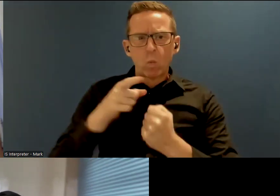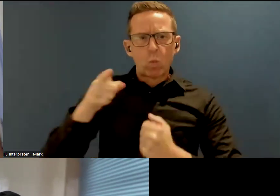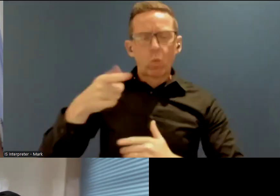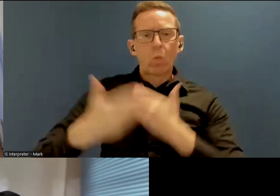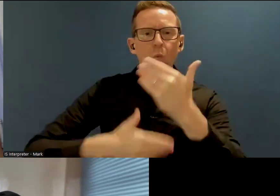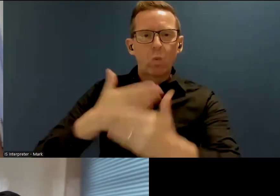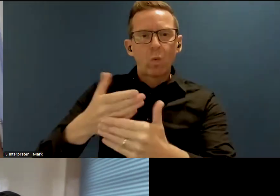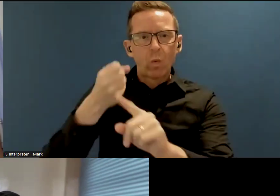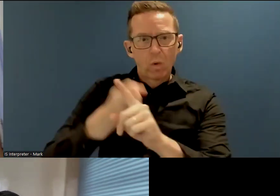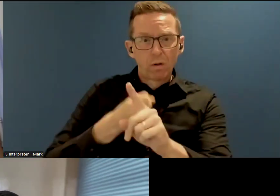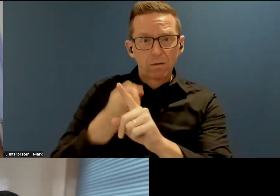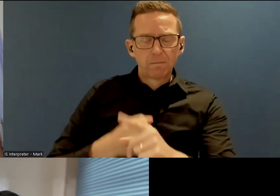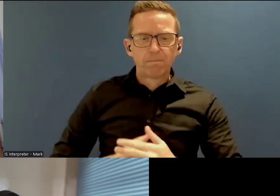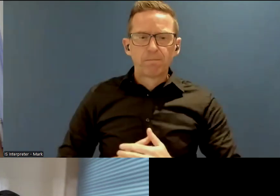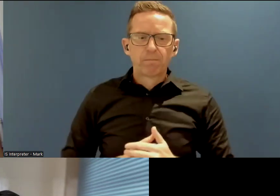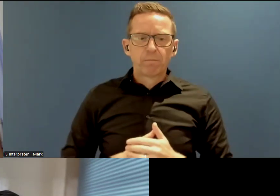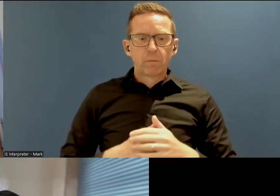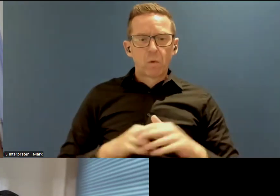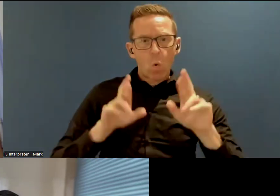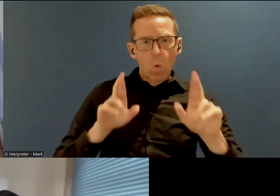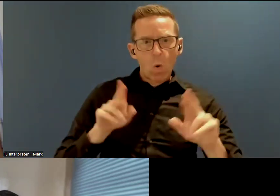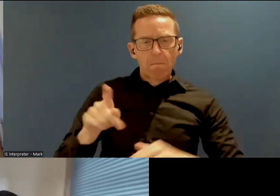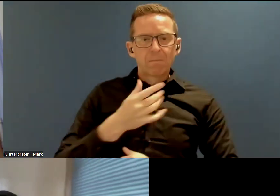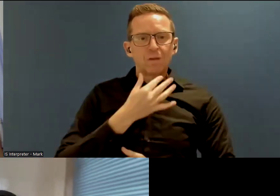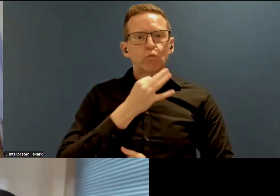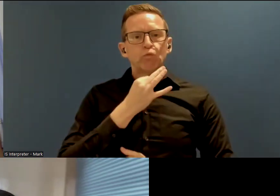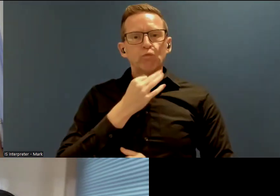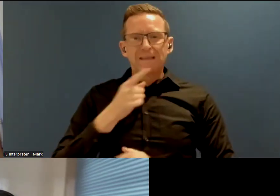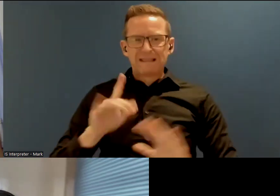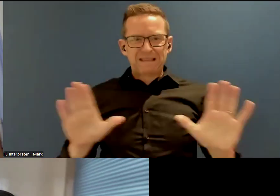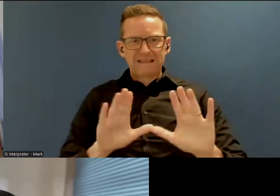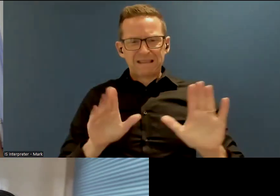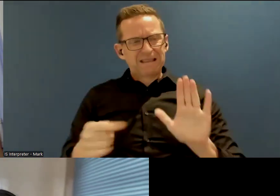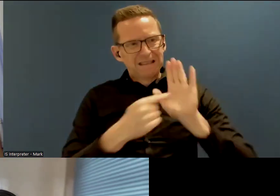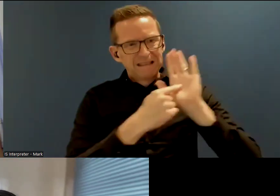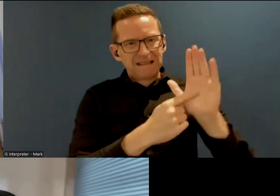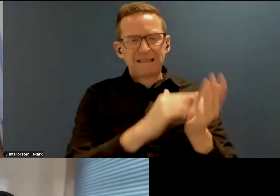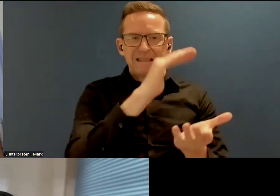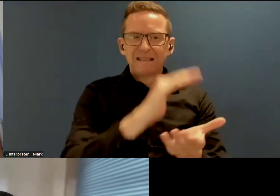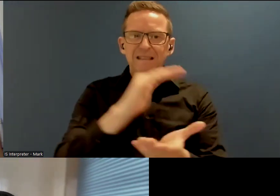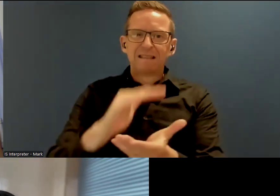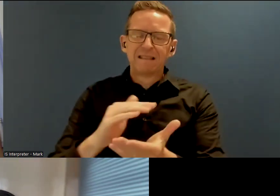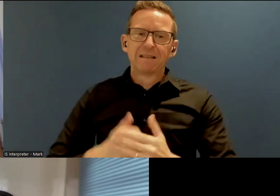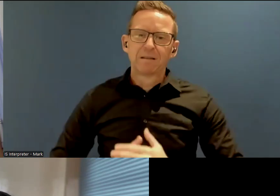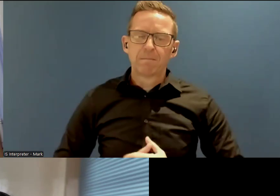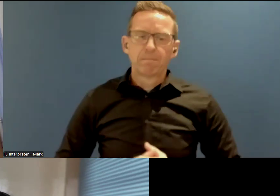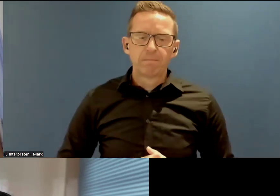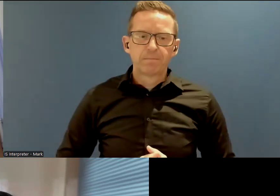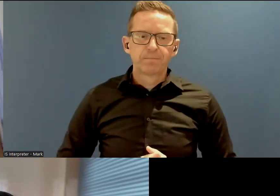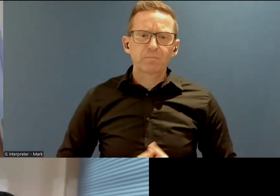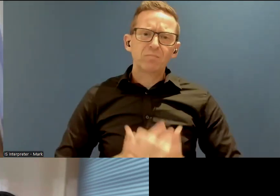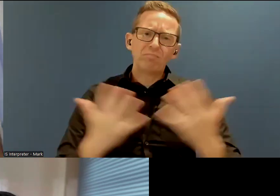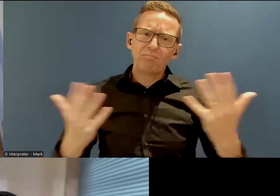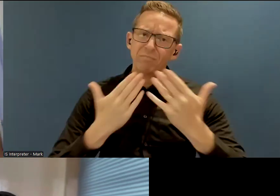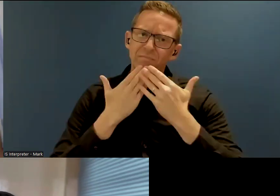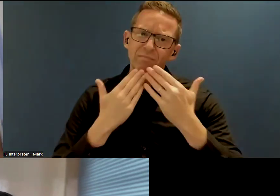ensure that the risks associated with such approaches are mitigated completely. Many thanks for